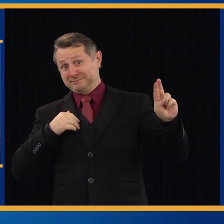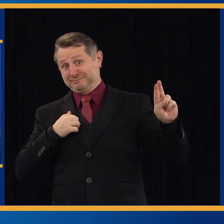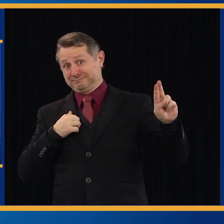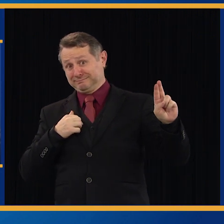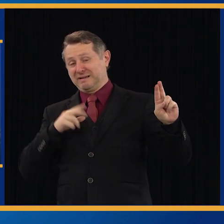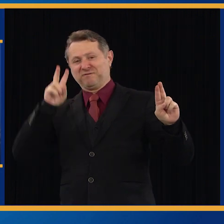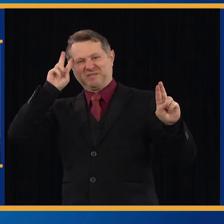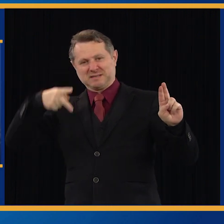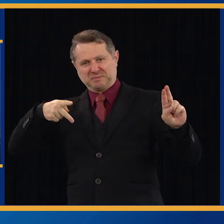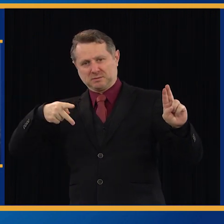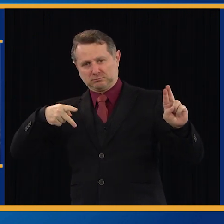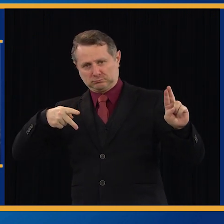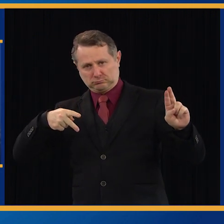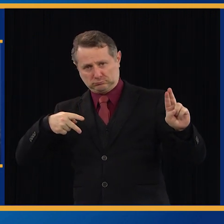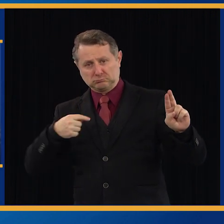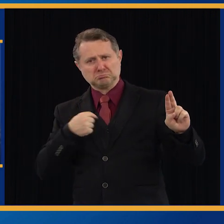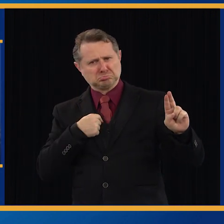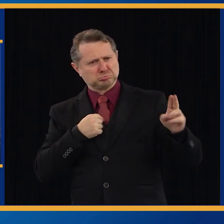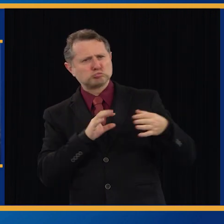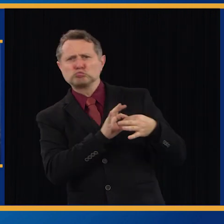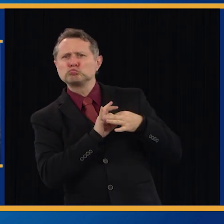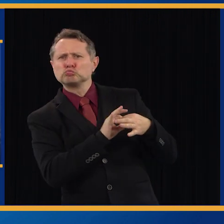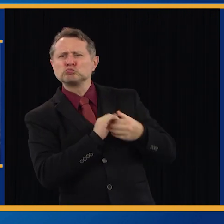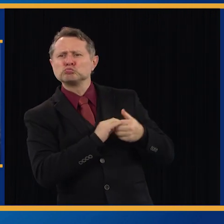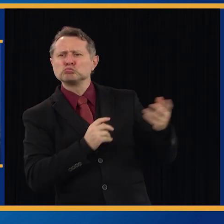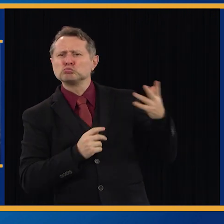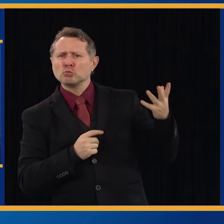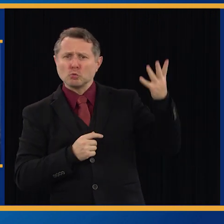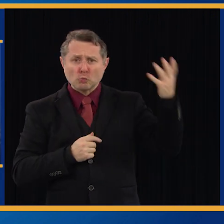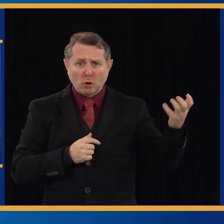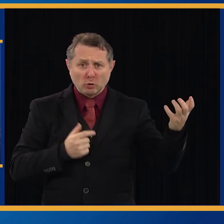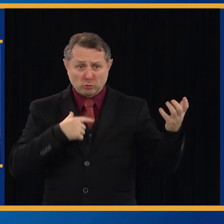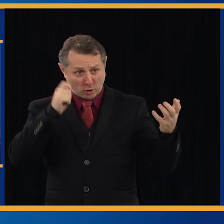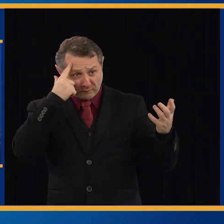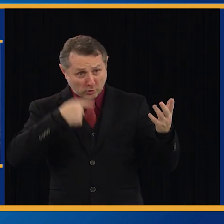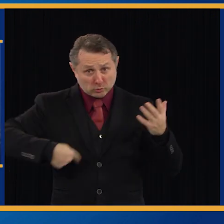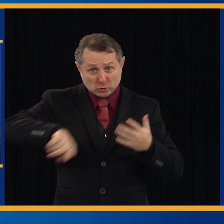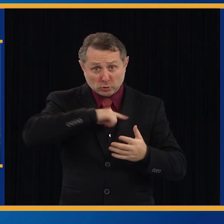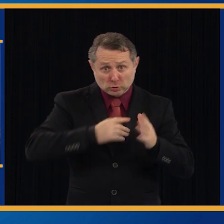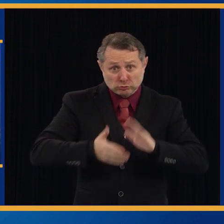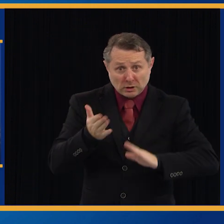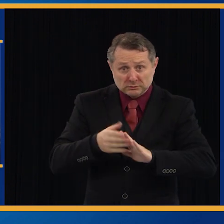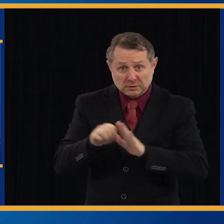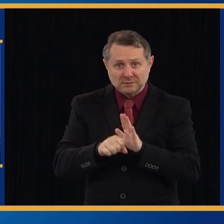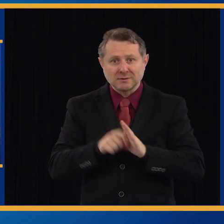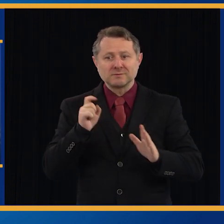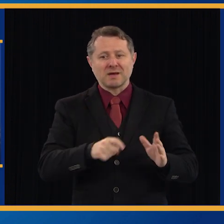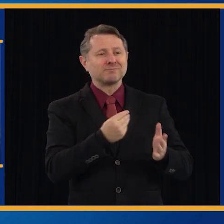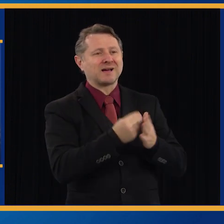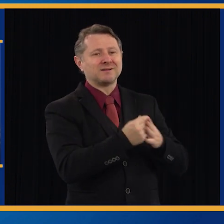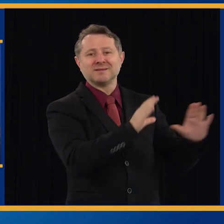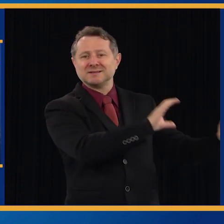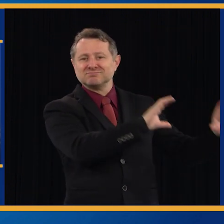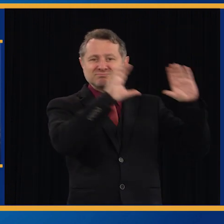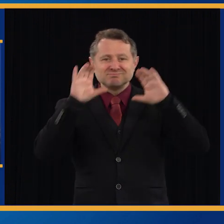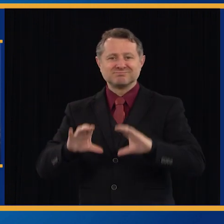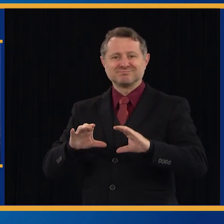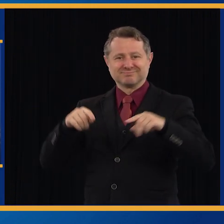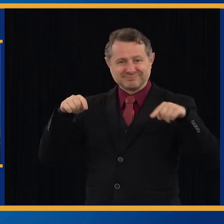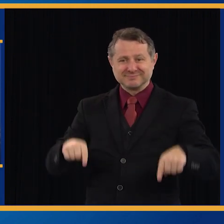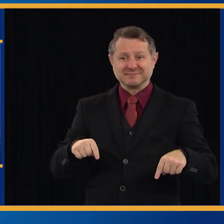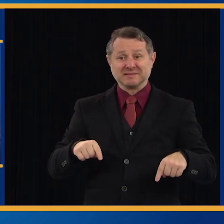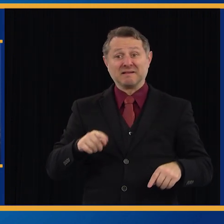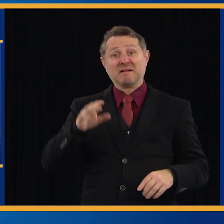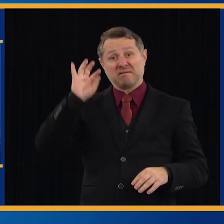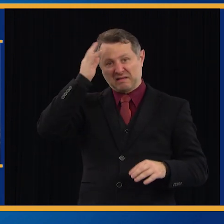job, we need to provide funding for state governments. There's now another piece of legislation they're talking about